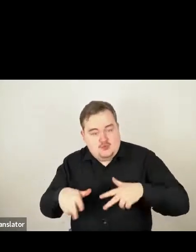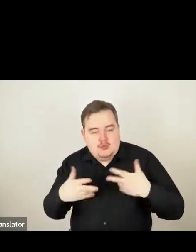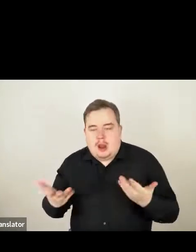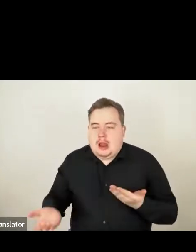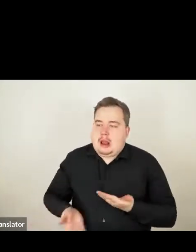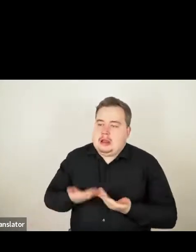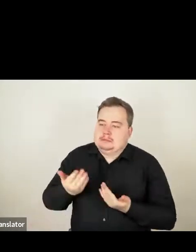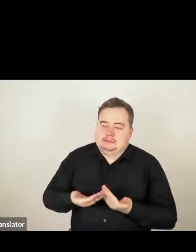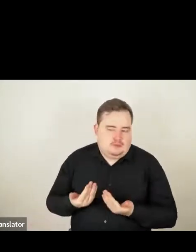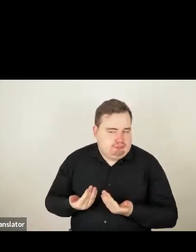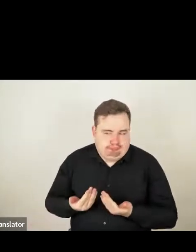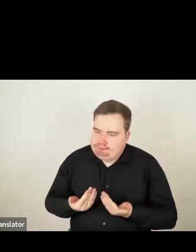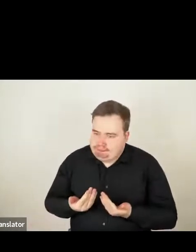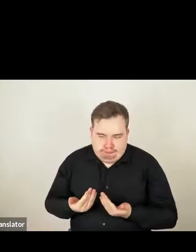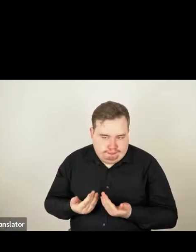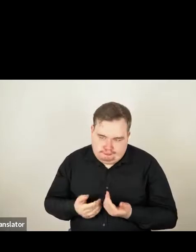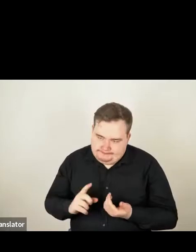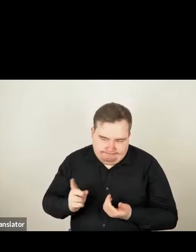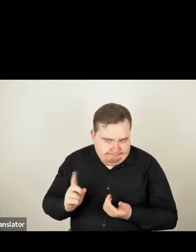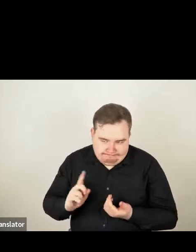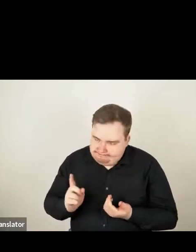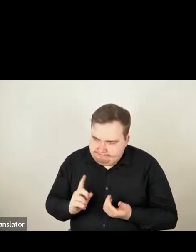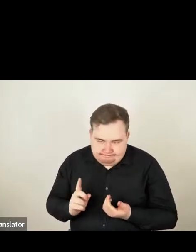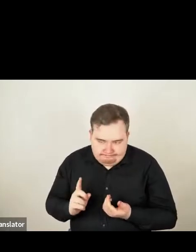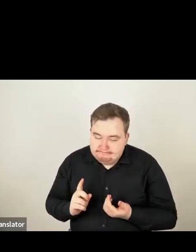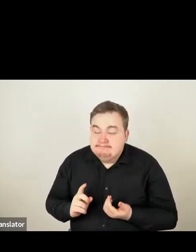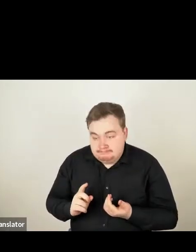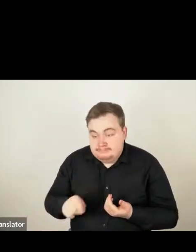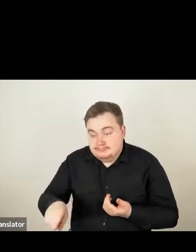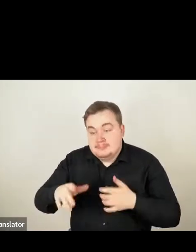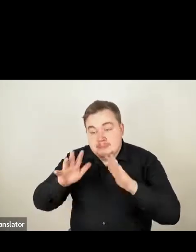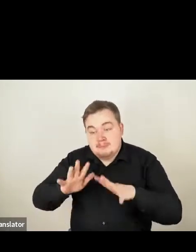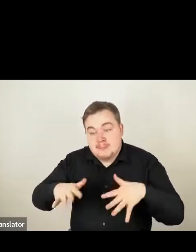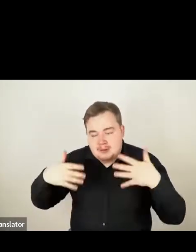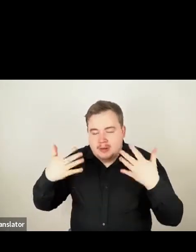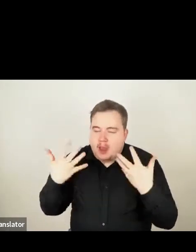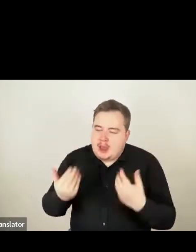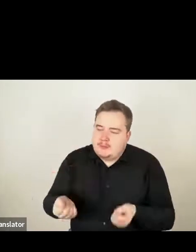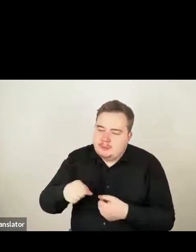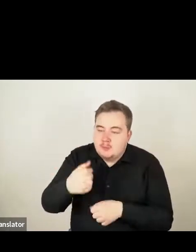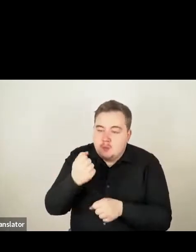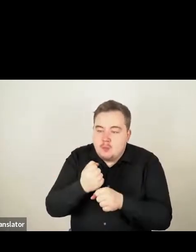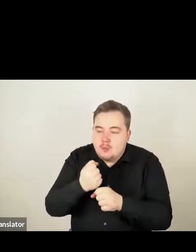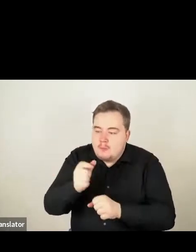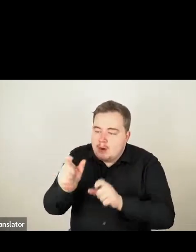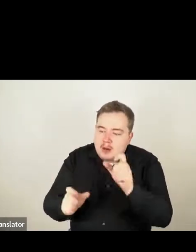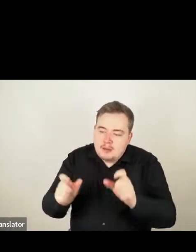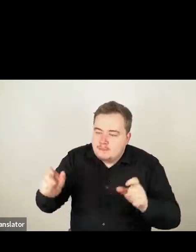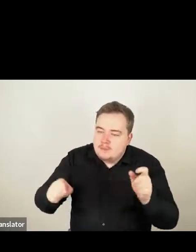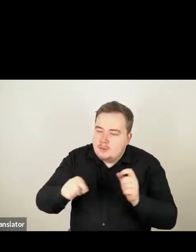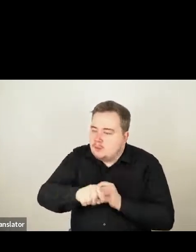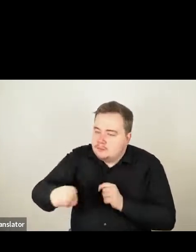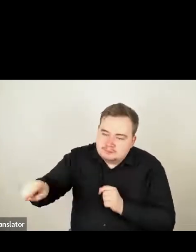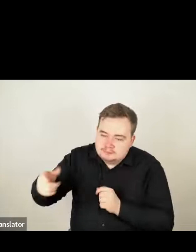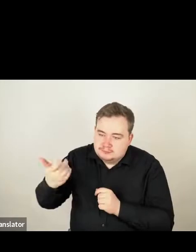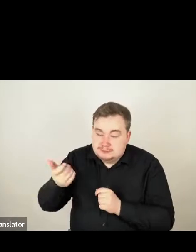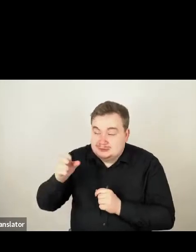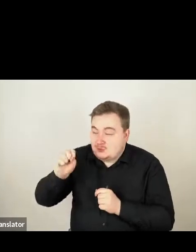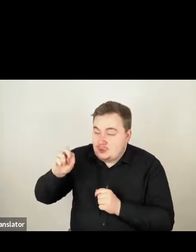Parliament, you've got both the staff, let's not forget about the staff, and great to hear Sonia emphasise